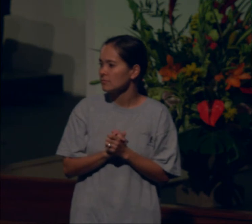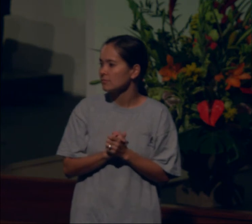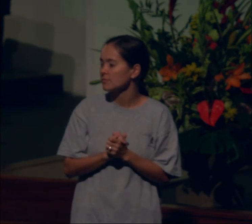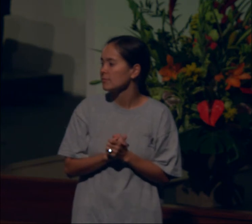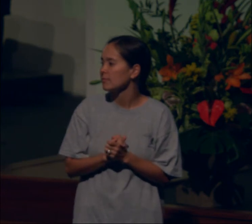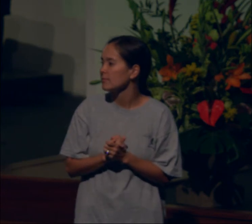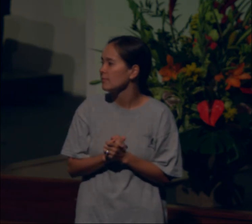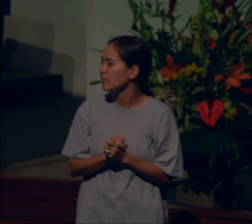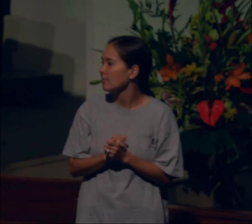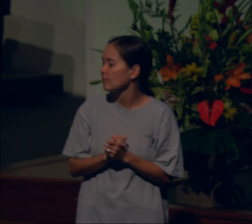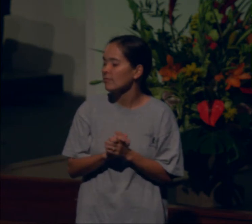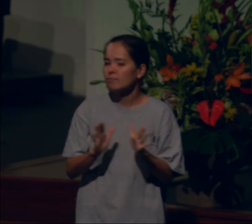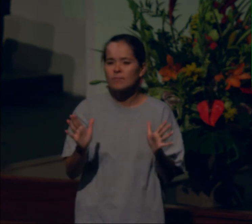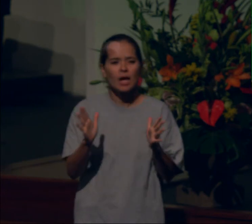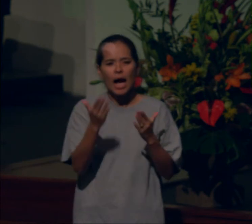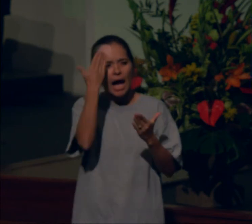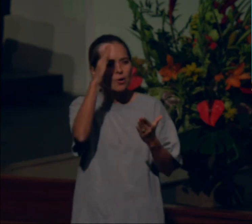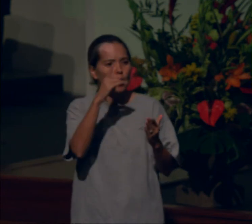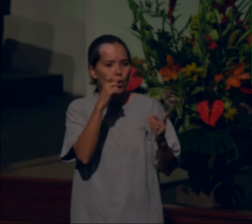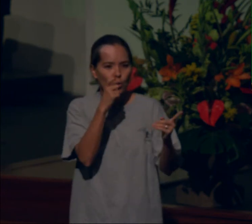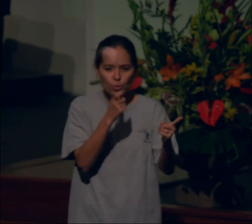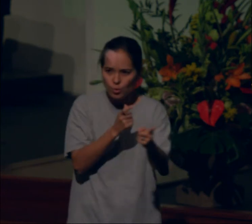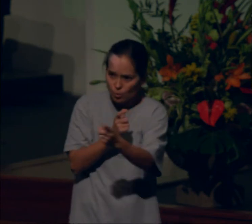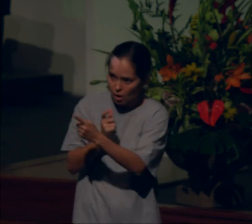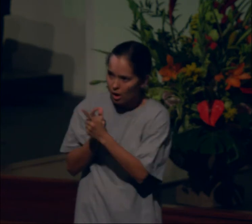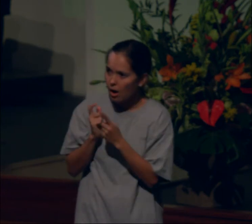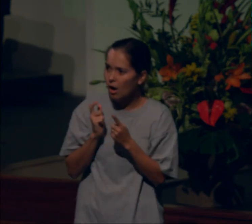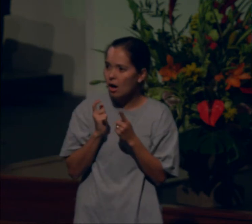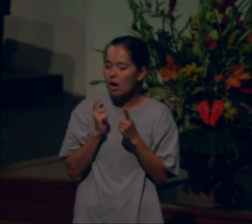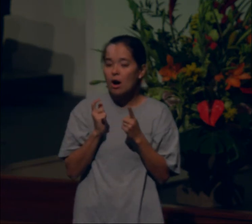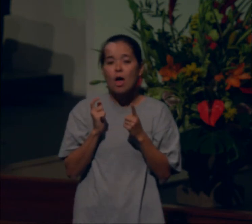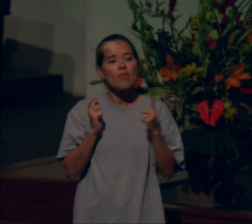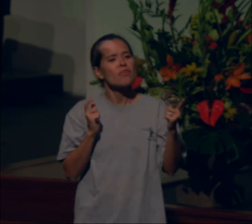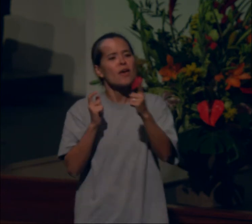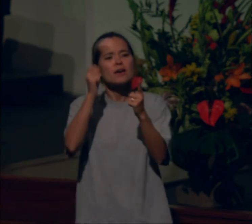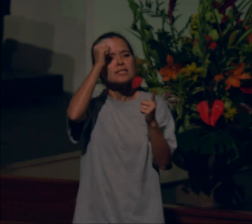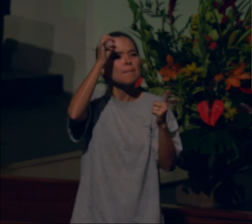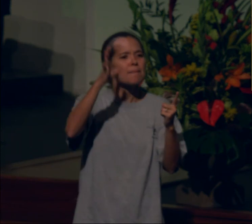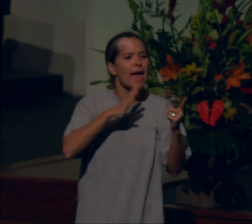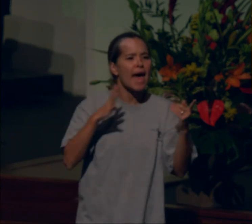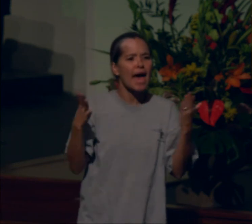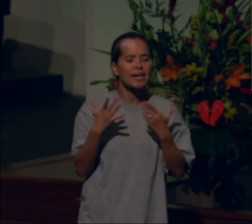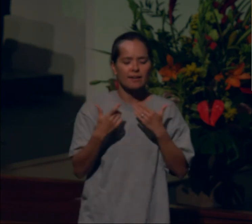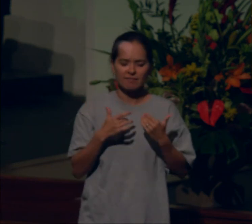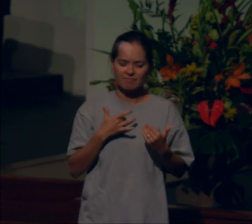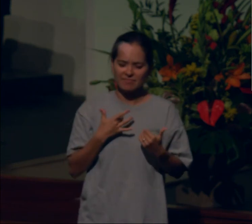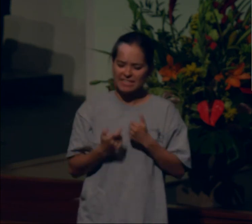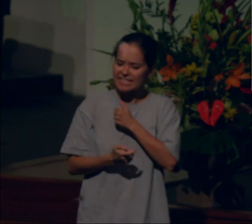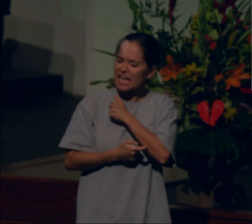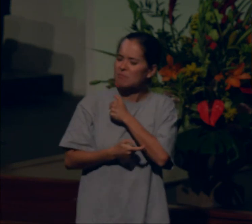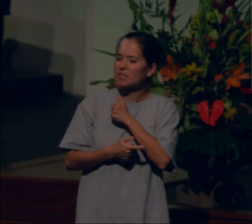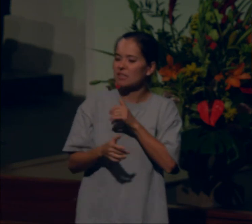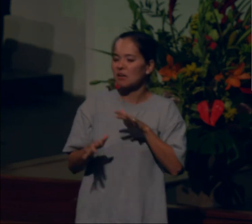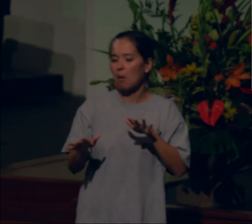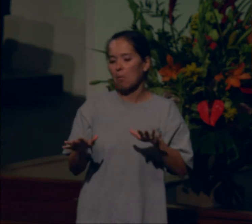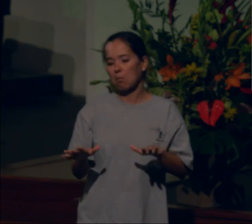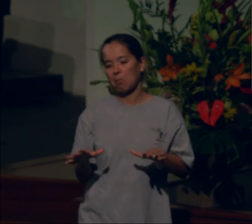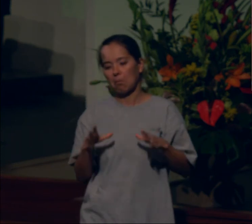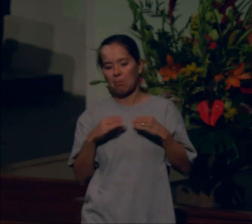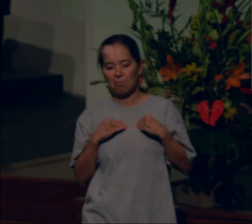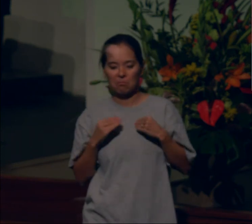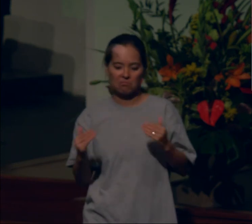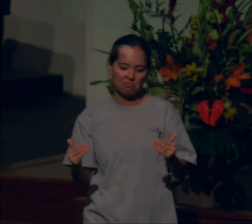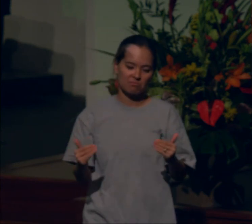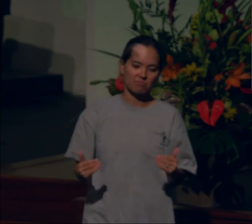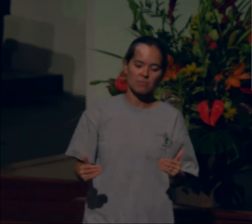I don't know who you are, but there's a man in this room that is tempted to settle. And God is